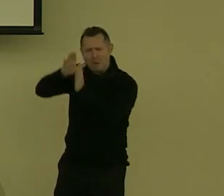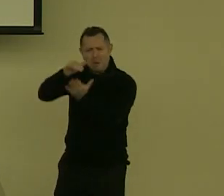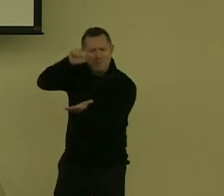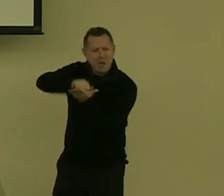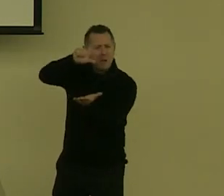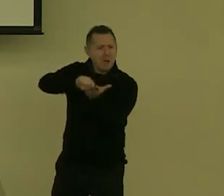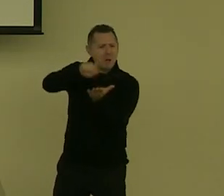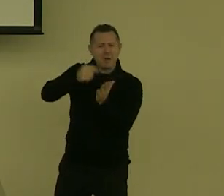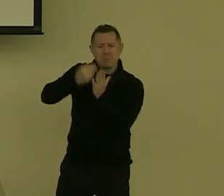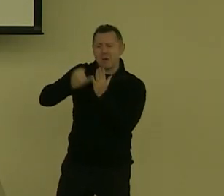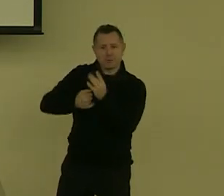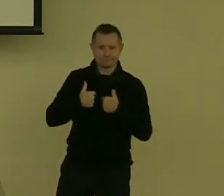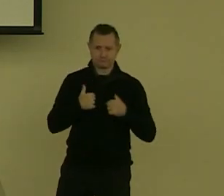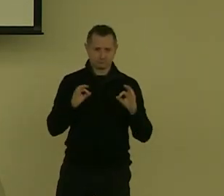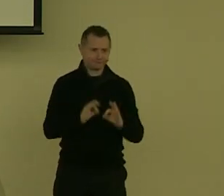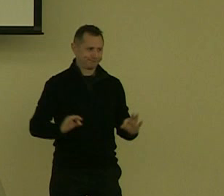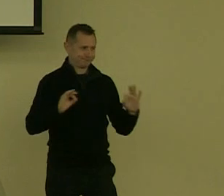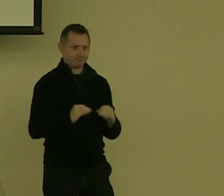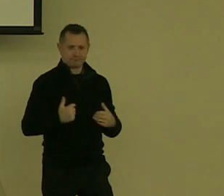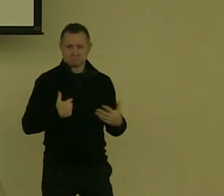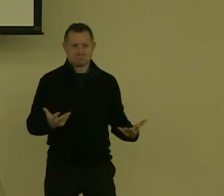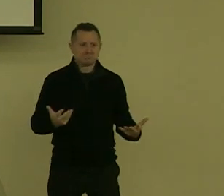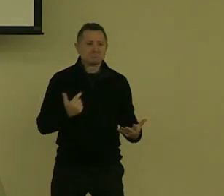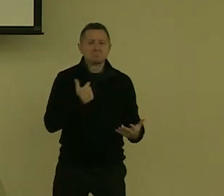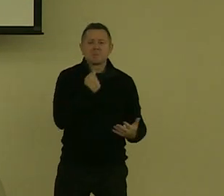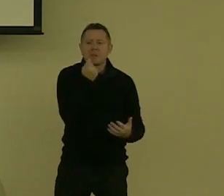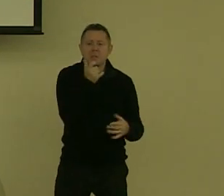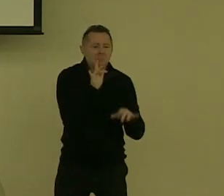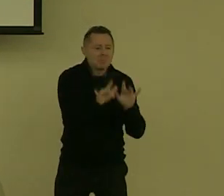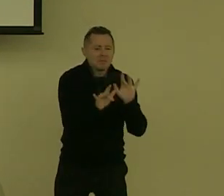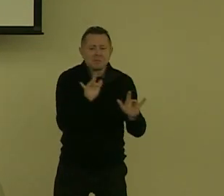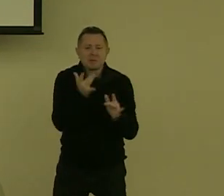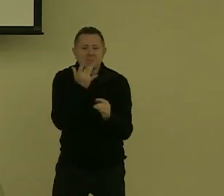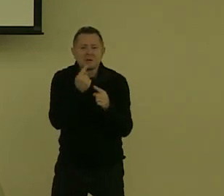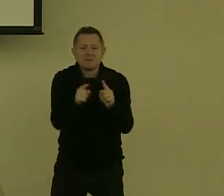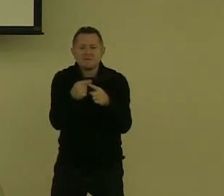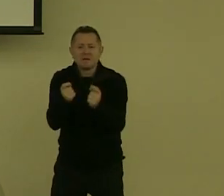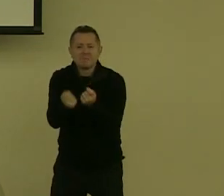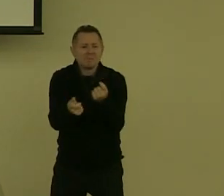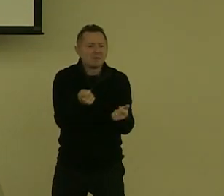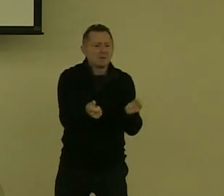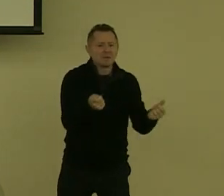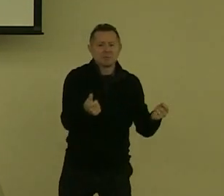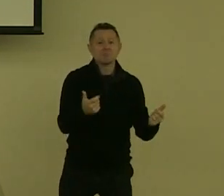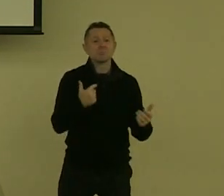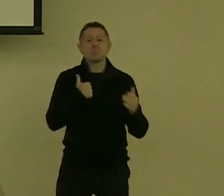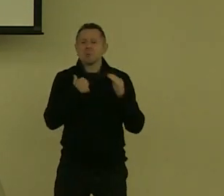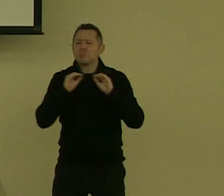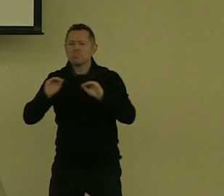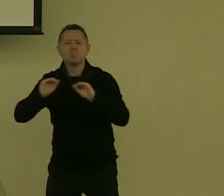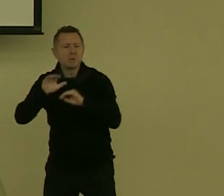time kind of dipping my hands into a variety of different areas. I'm an English professor, so I do use comics in my